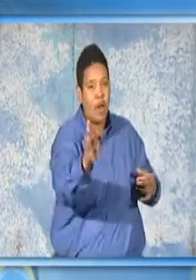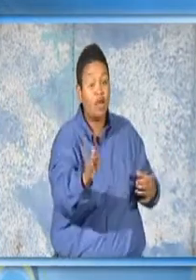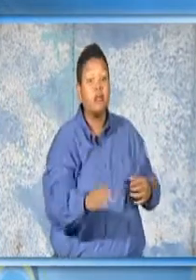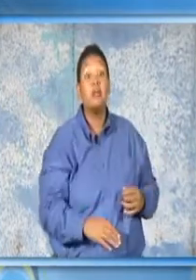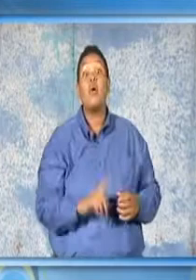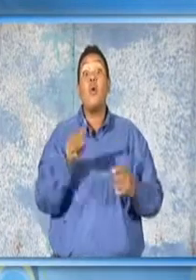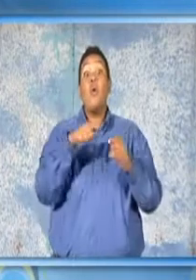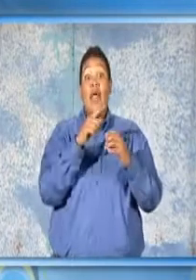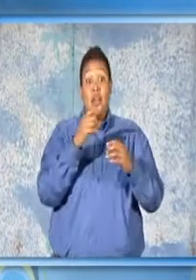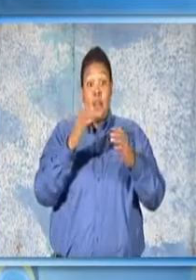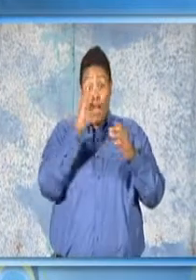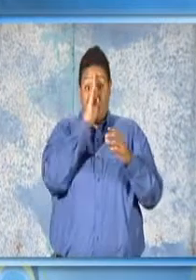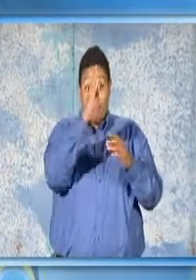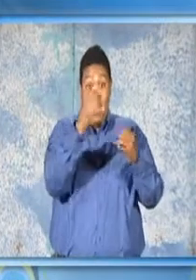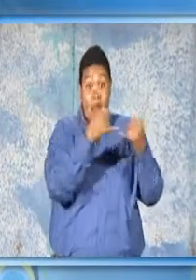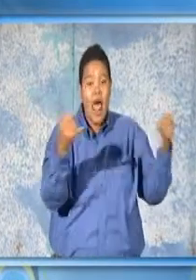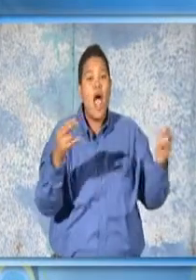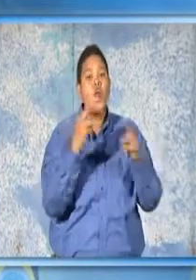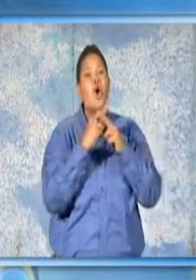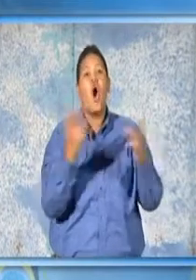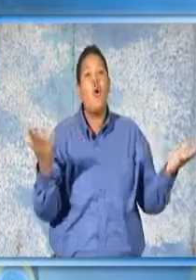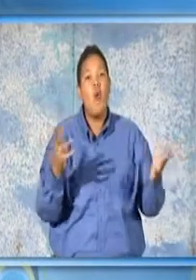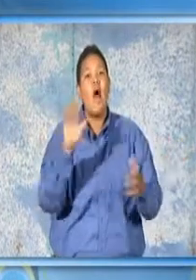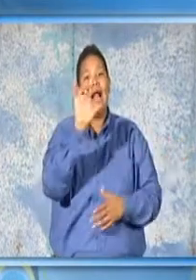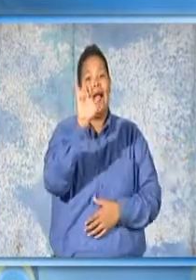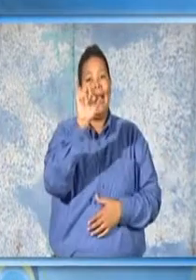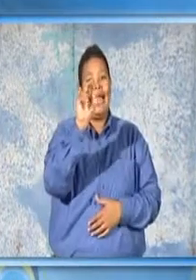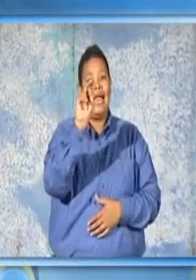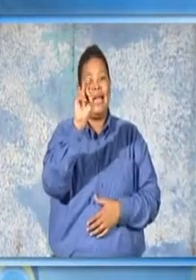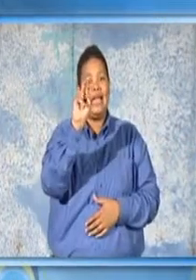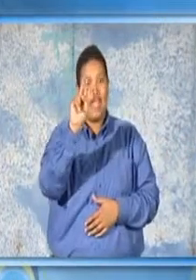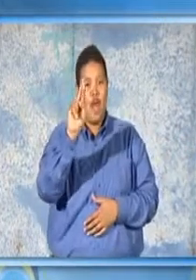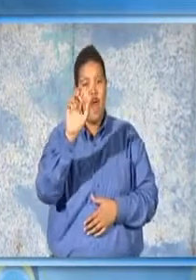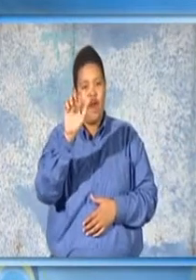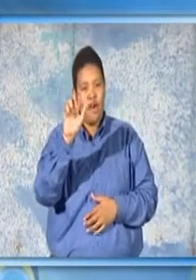lie in a straight line, we have a linear equation.